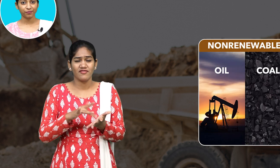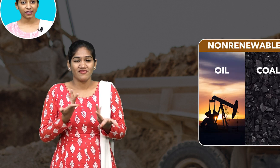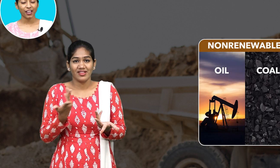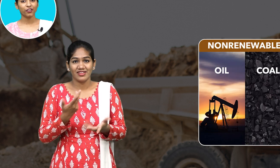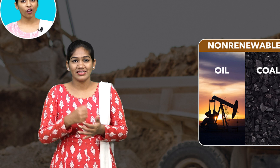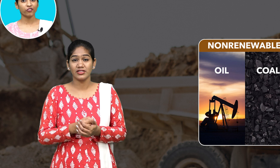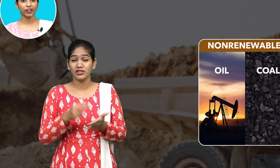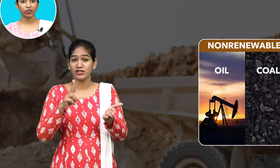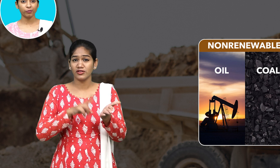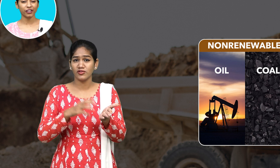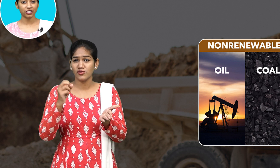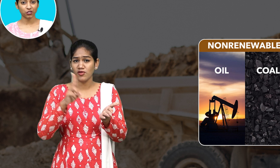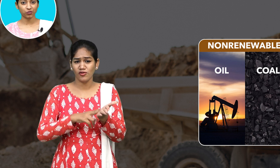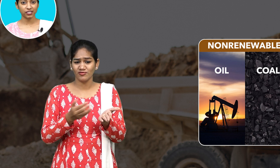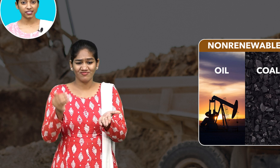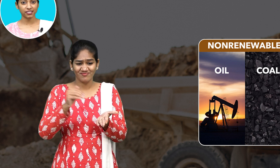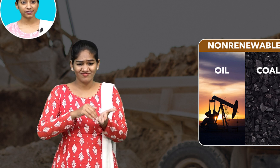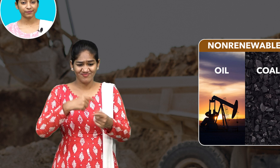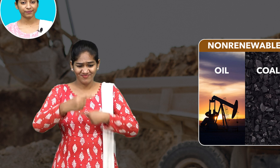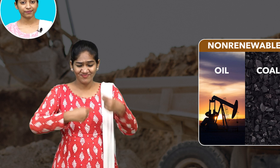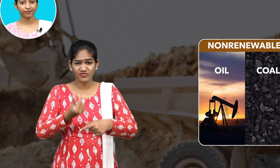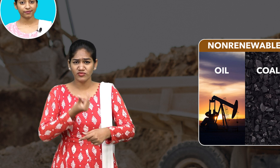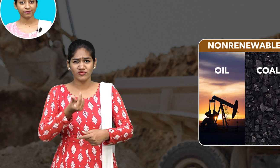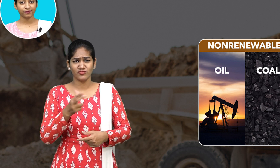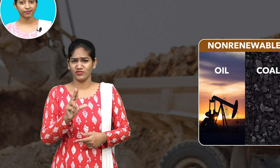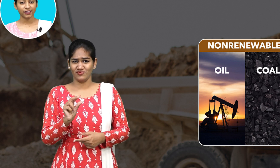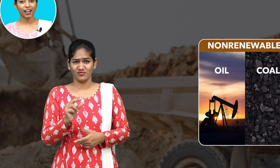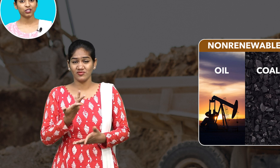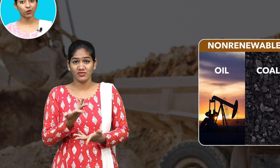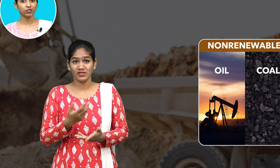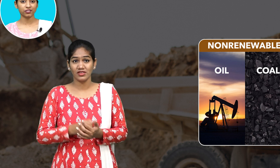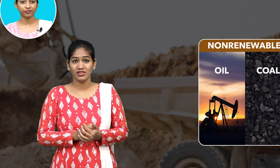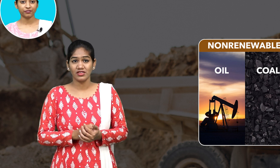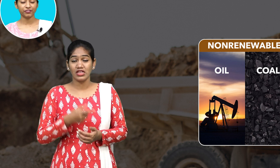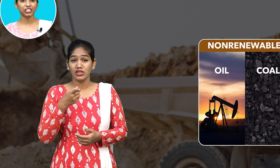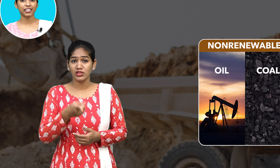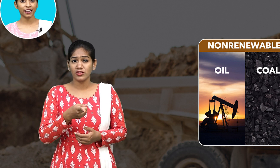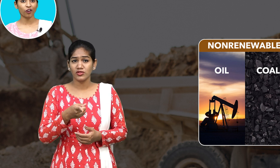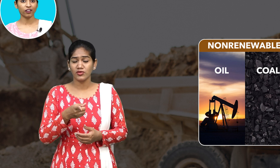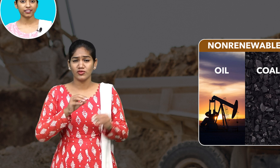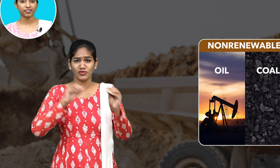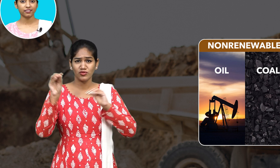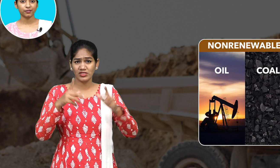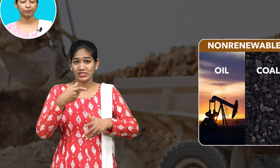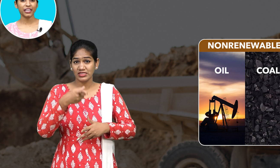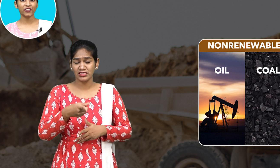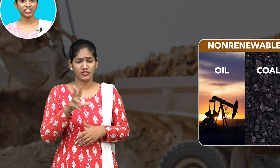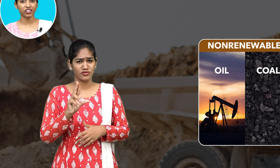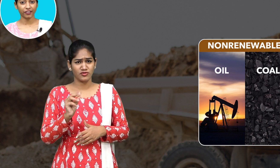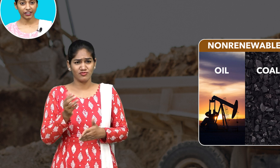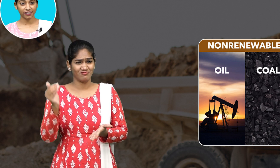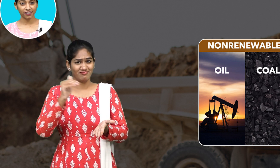Whereas non-renewable resources are those which cannot